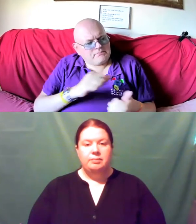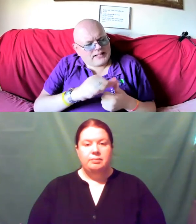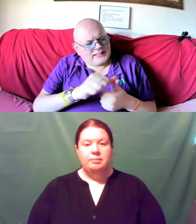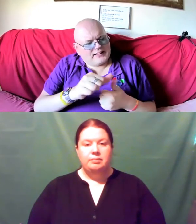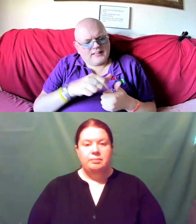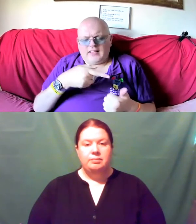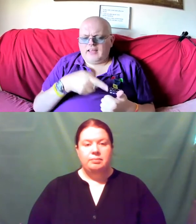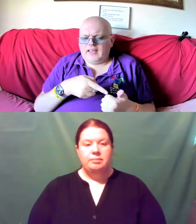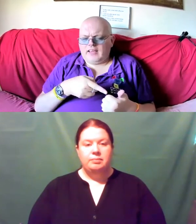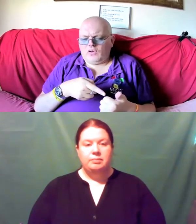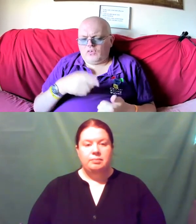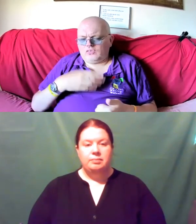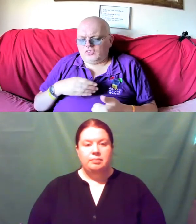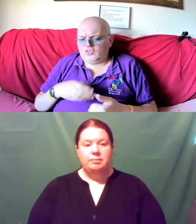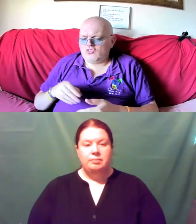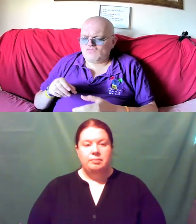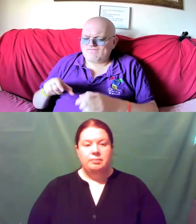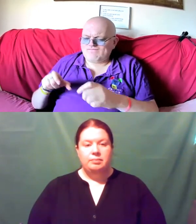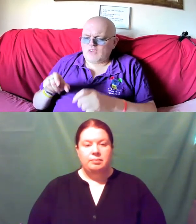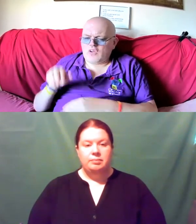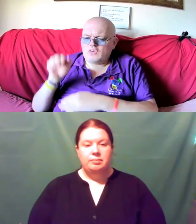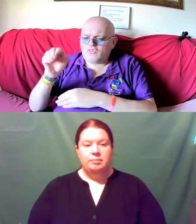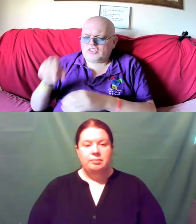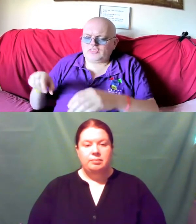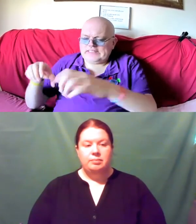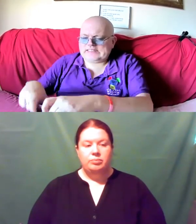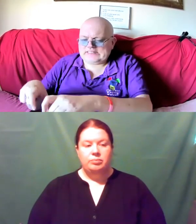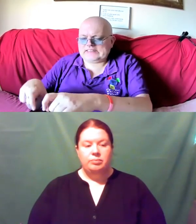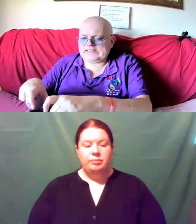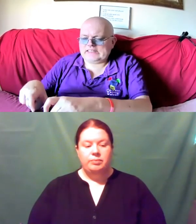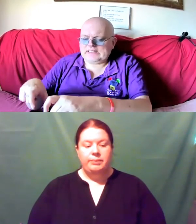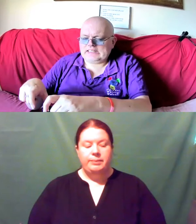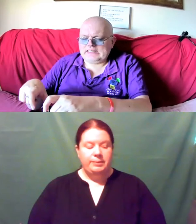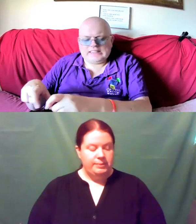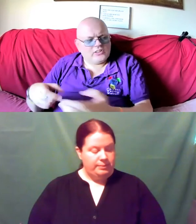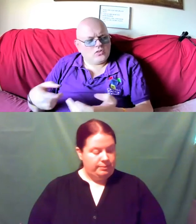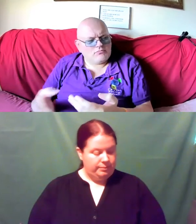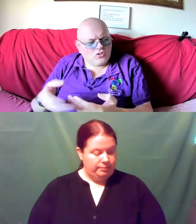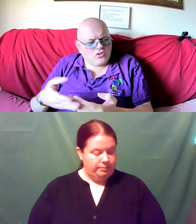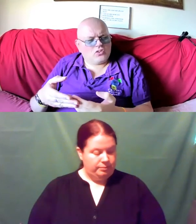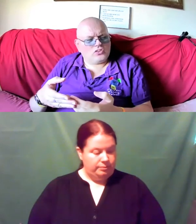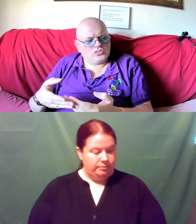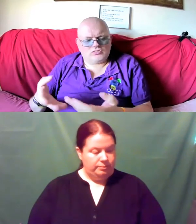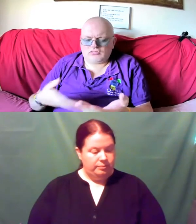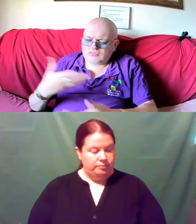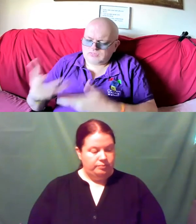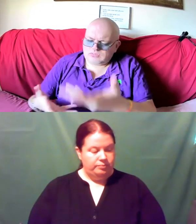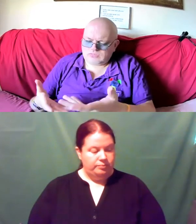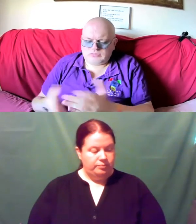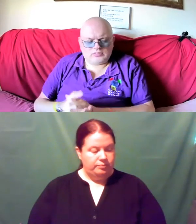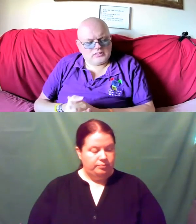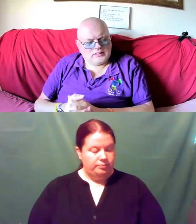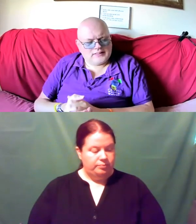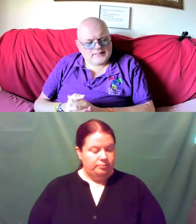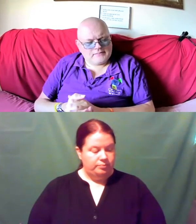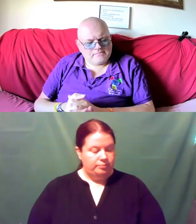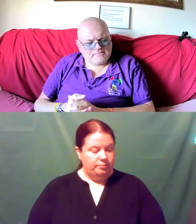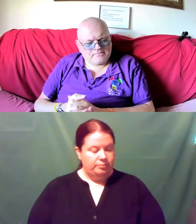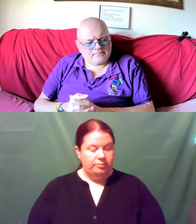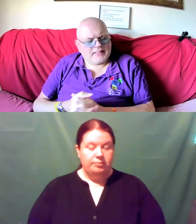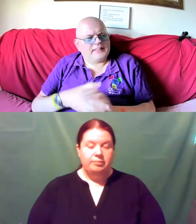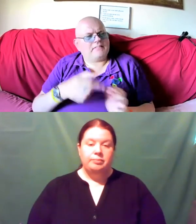more communities to reach more isolated people, you know. So those are some of the big takeaways that our members are asking for, and that's what